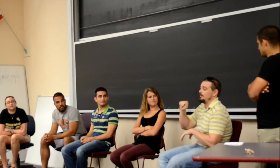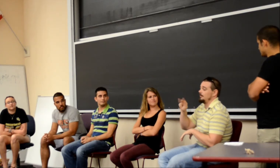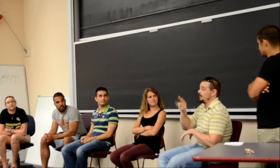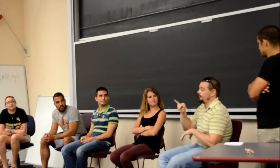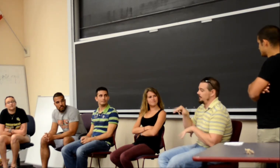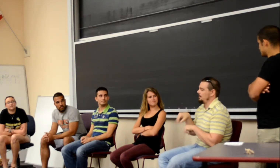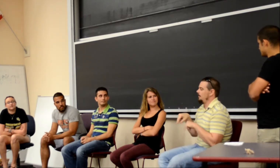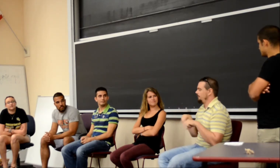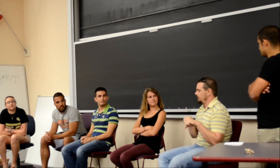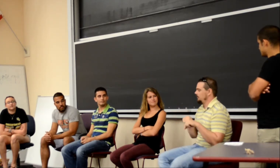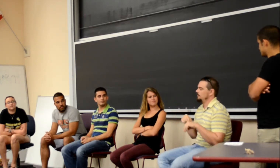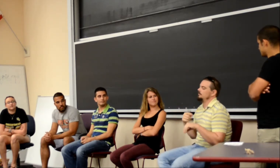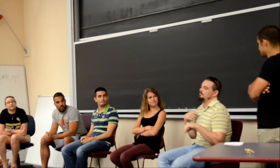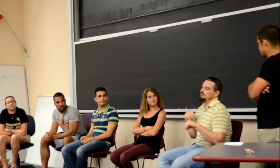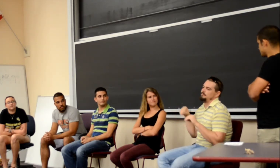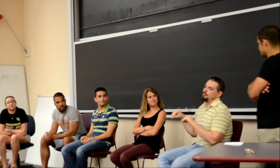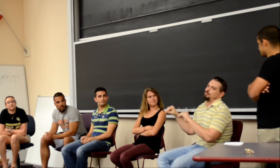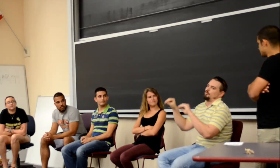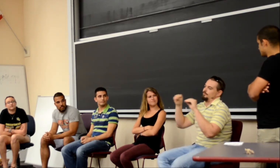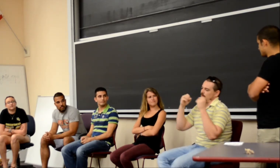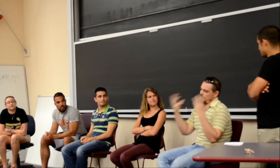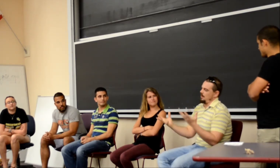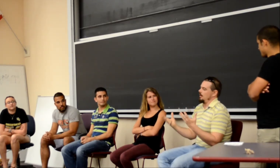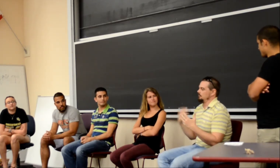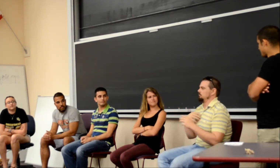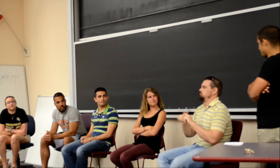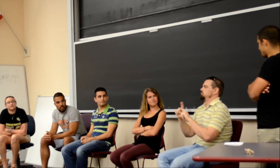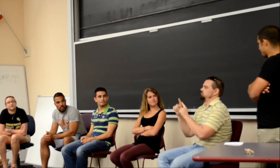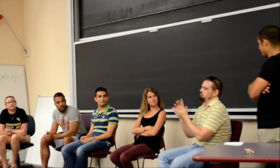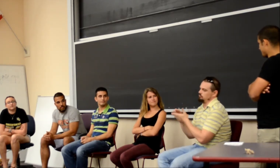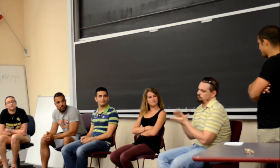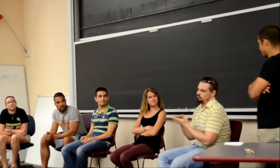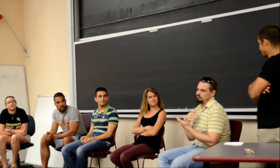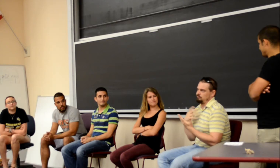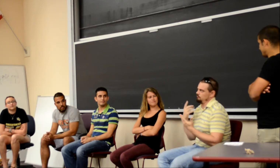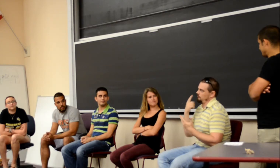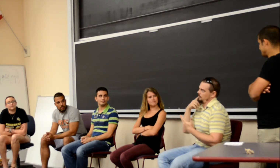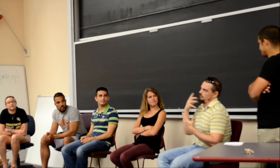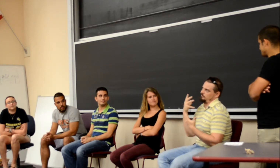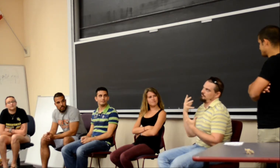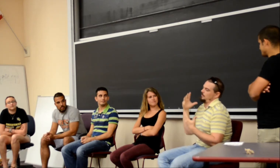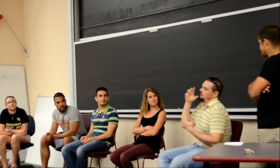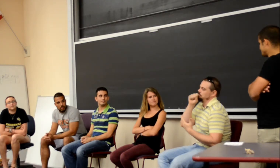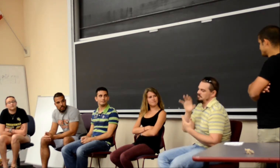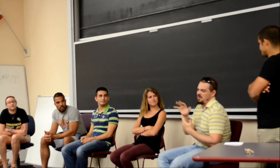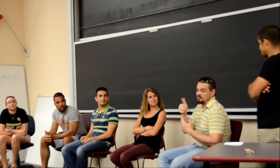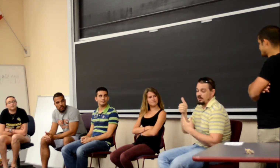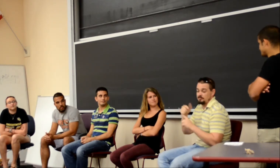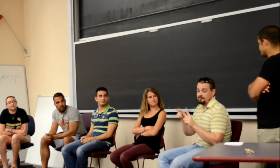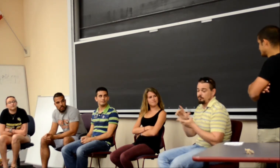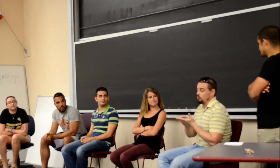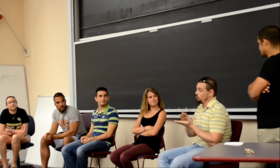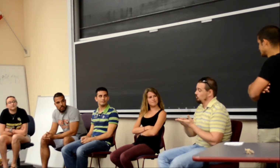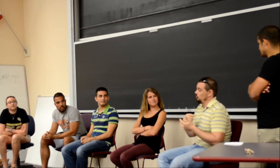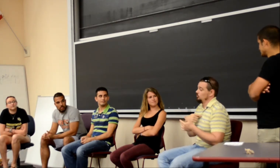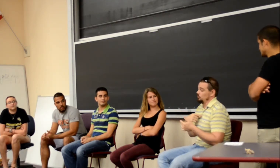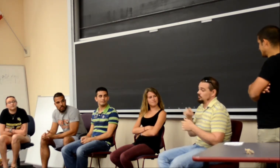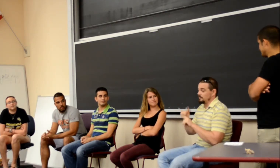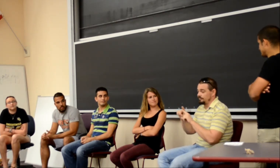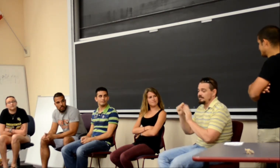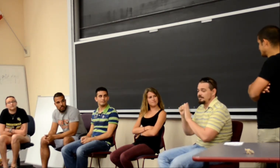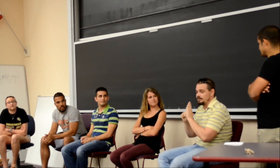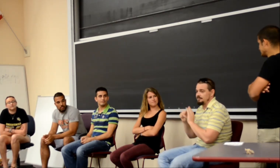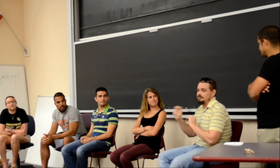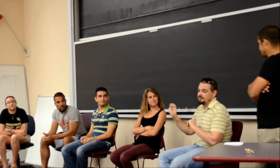I was mainstream. My dad was in the Navy, and so we moved a lot to different schools. I would say maybe 10